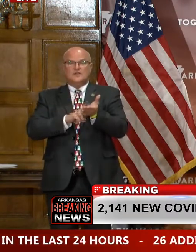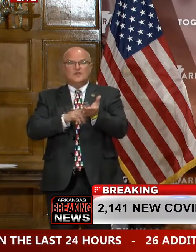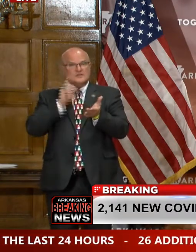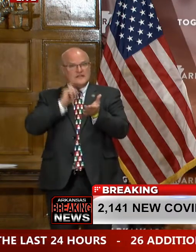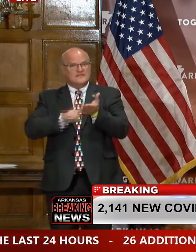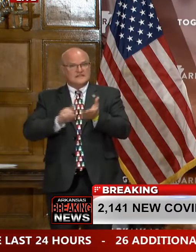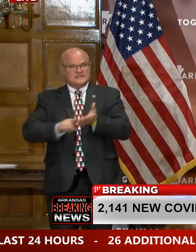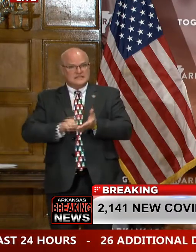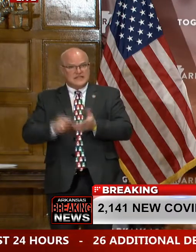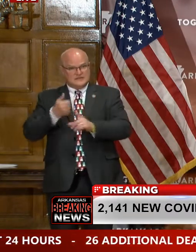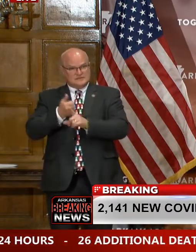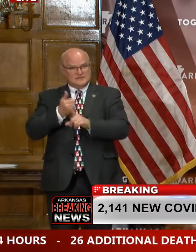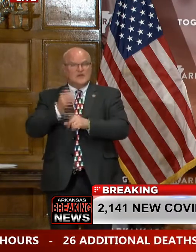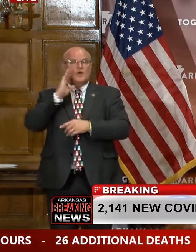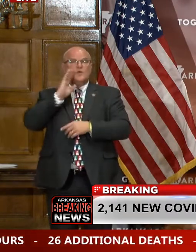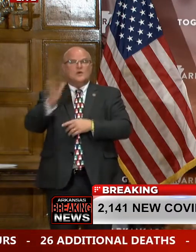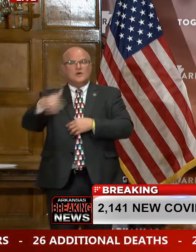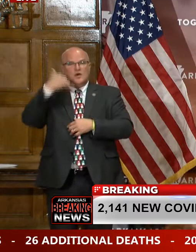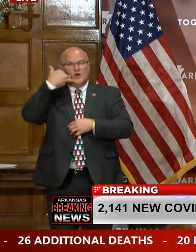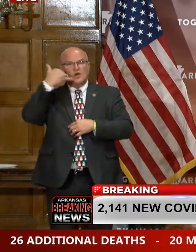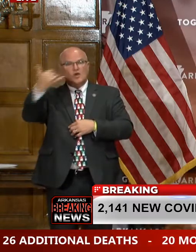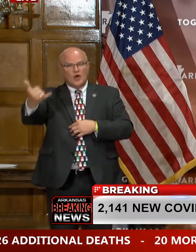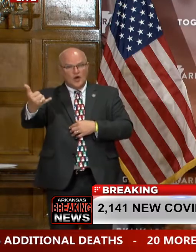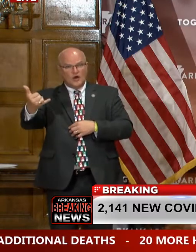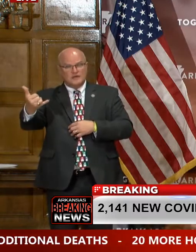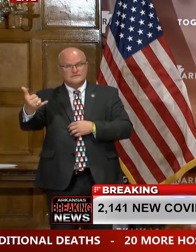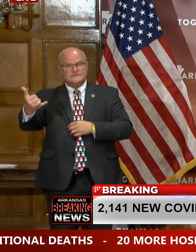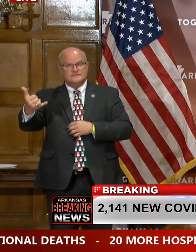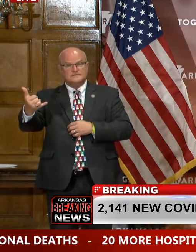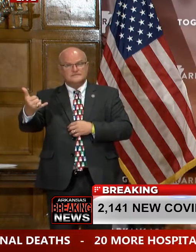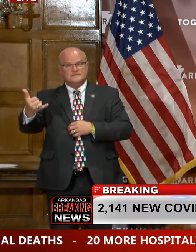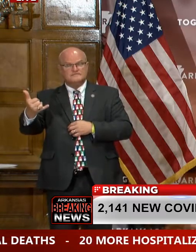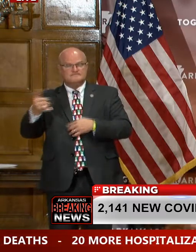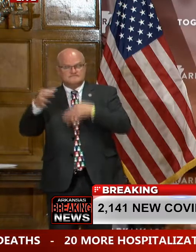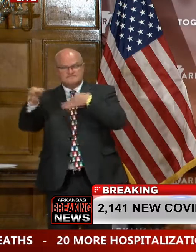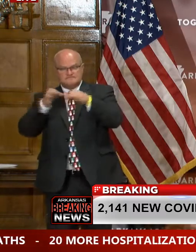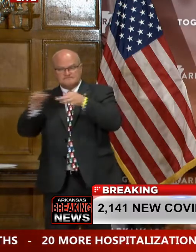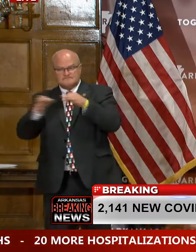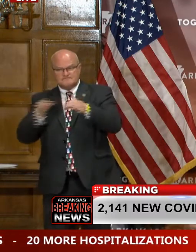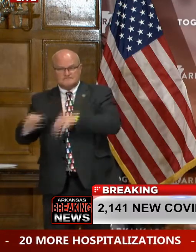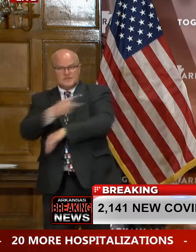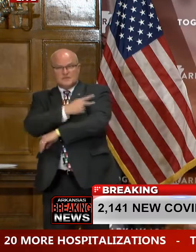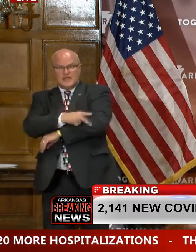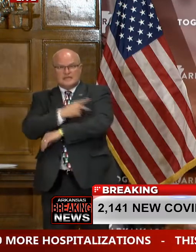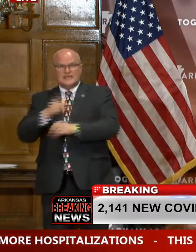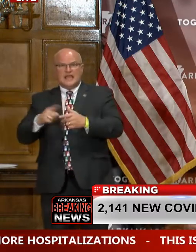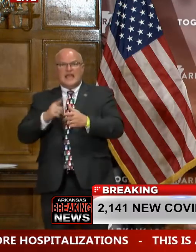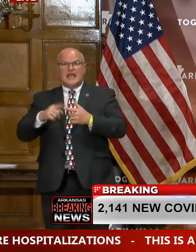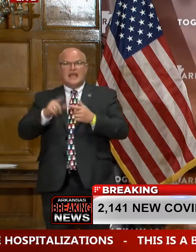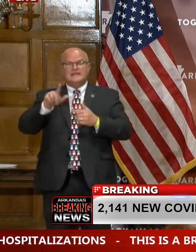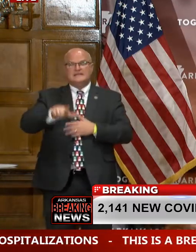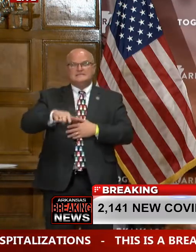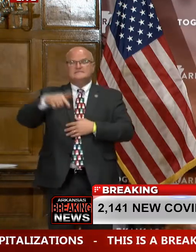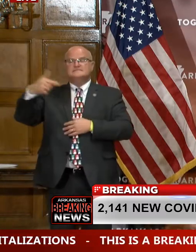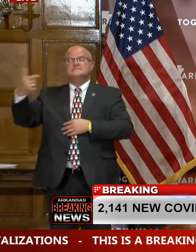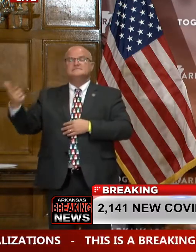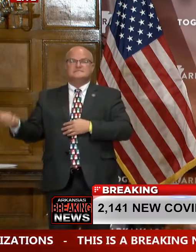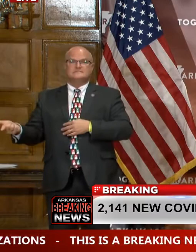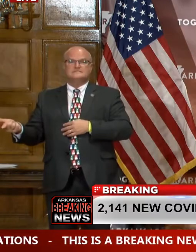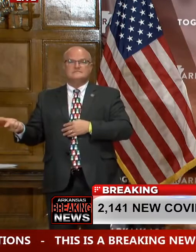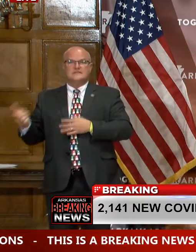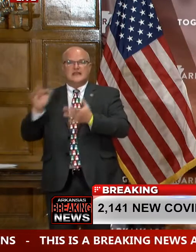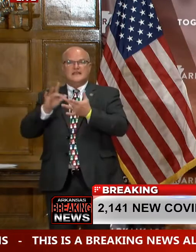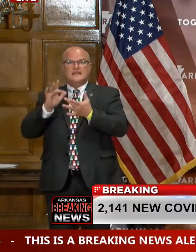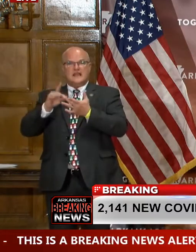investigator will call, will give instruction to the patient, and then it's turned over to